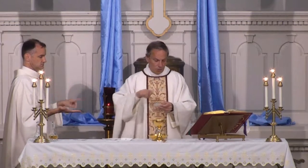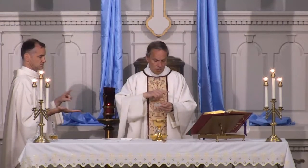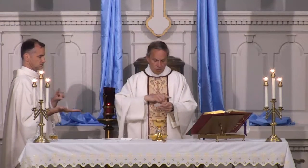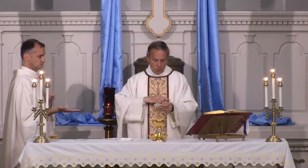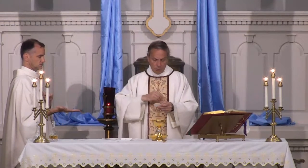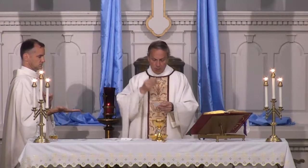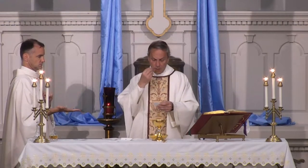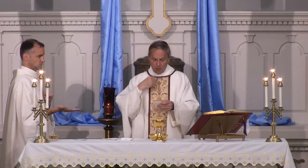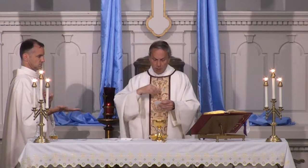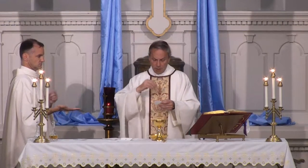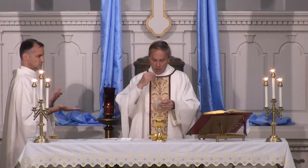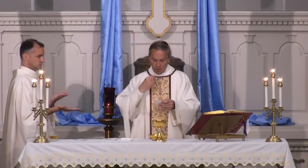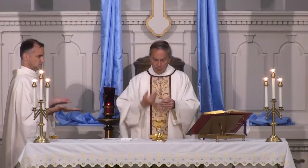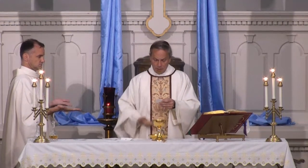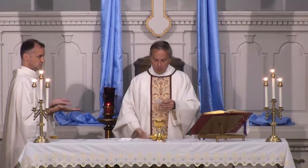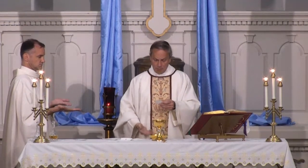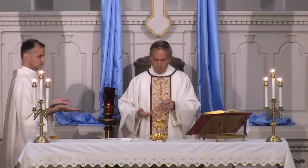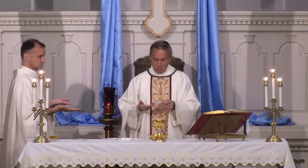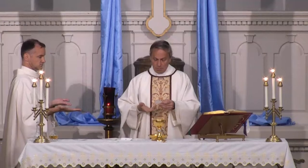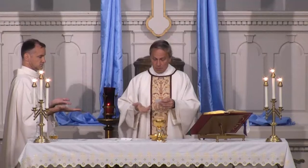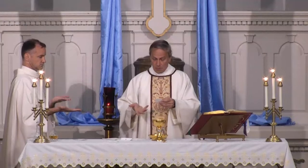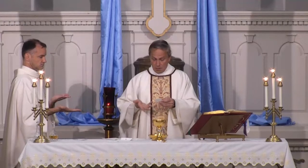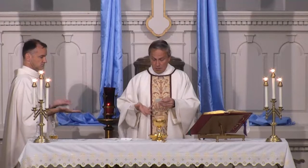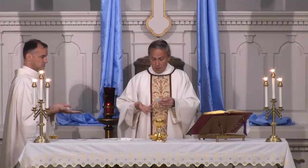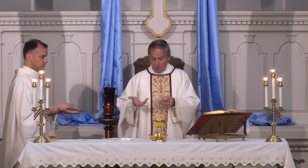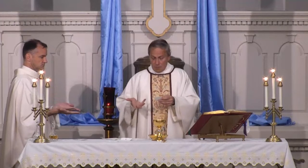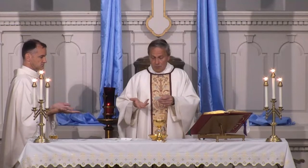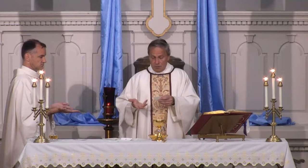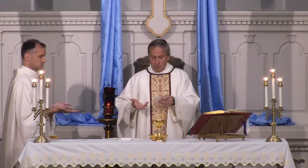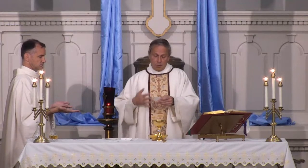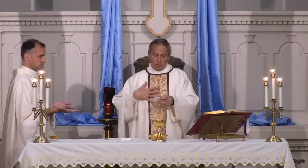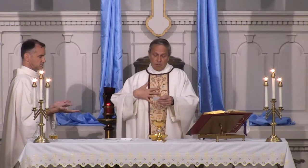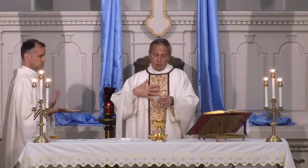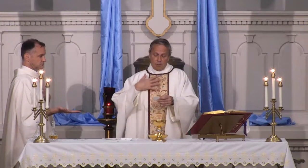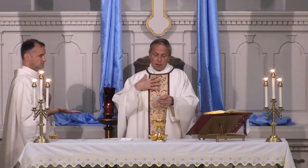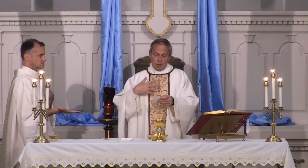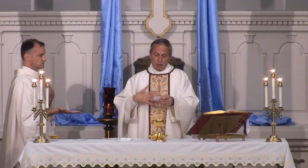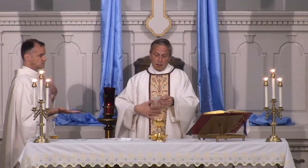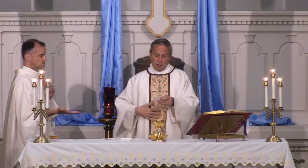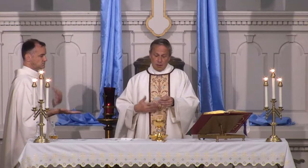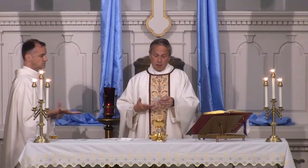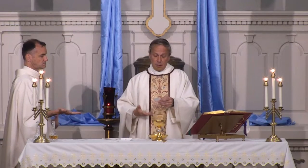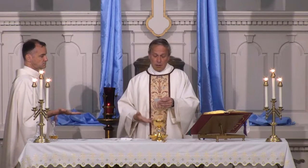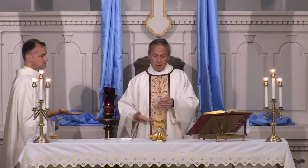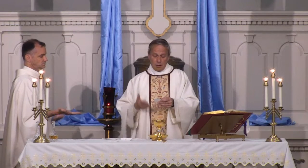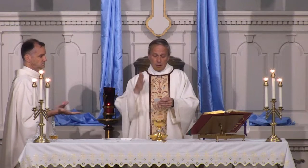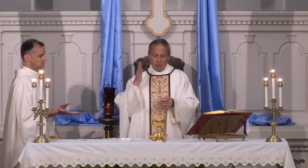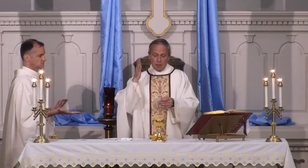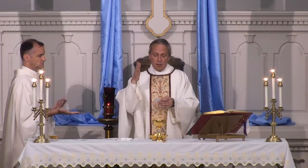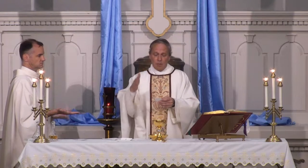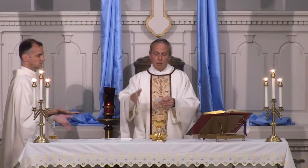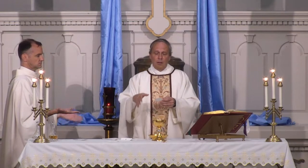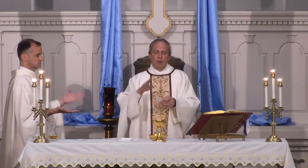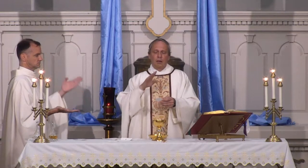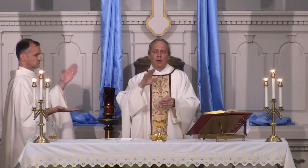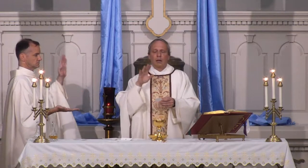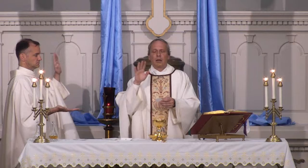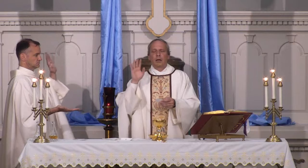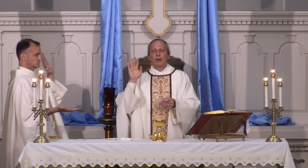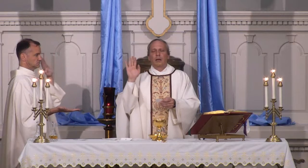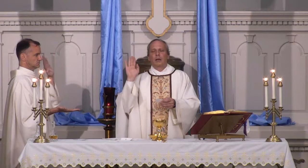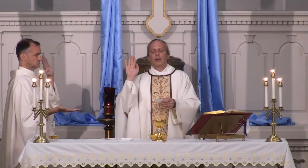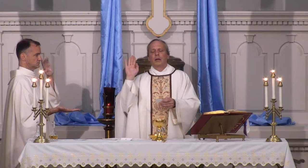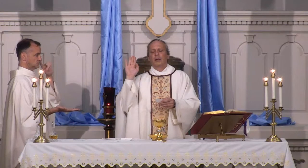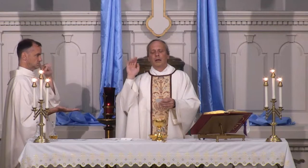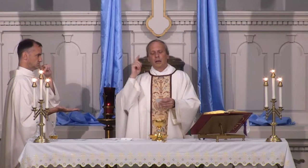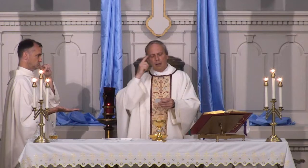"Take this, all of you, and eat of it, for this is my body,